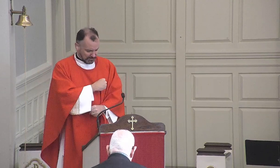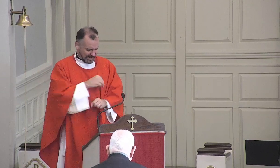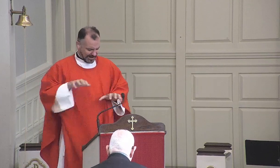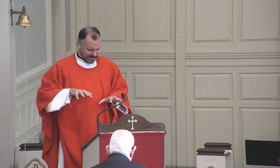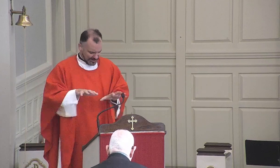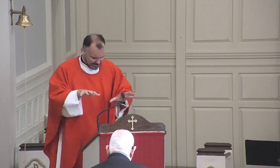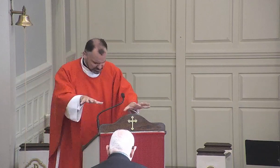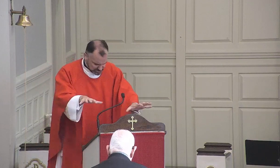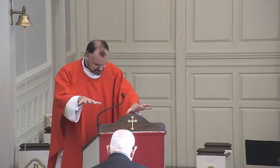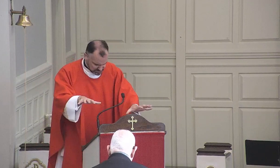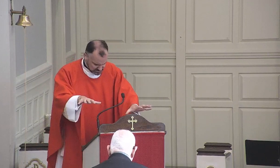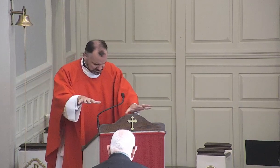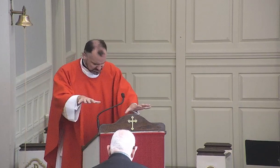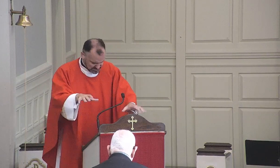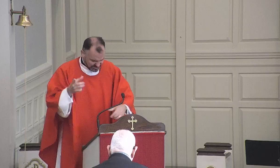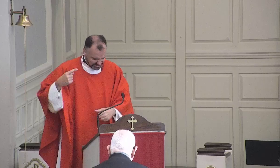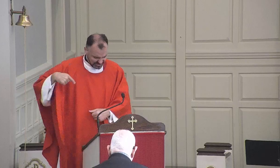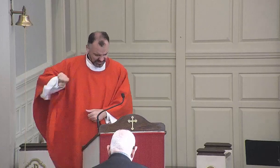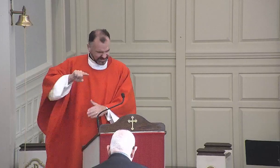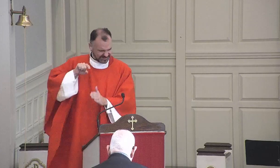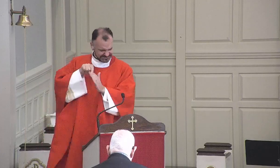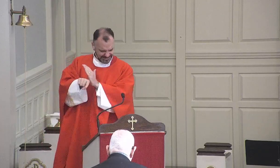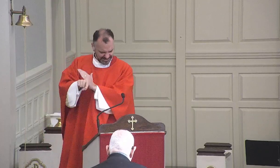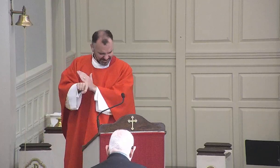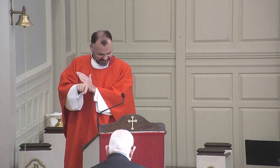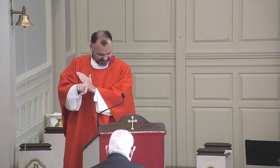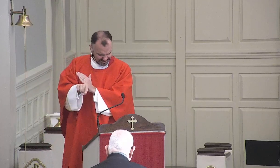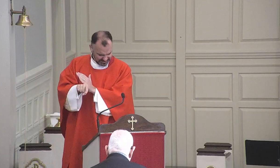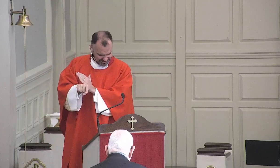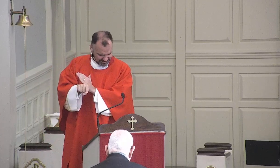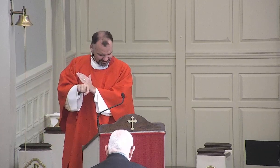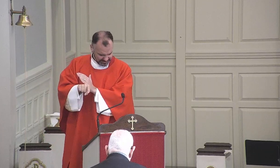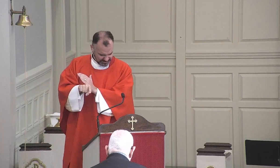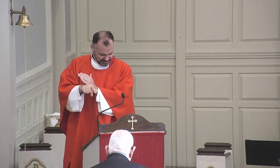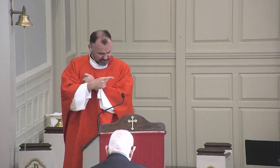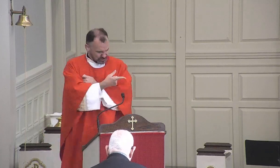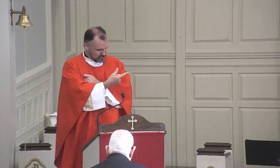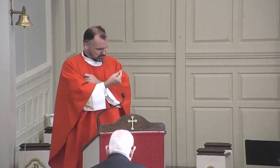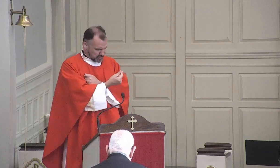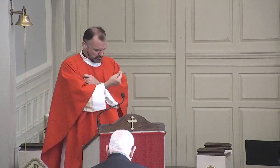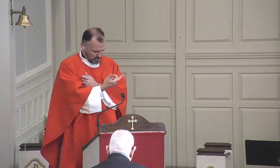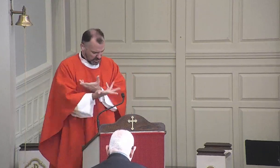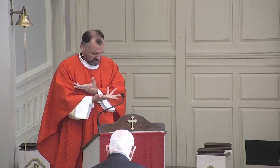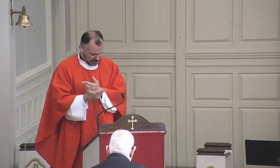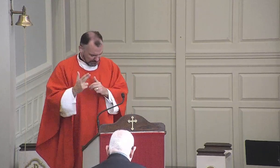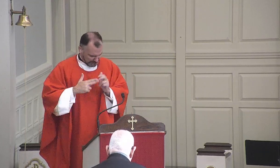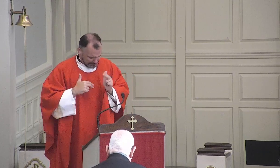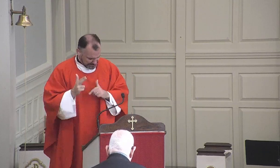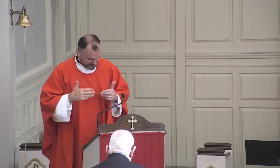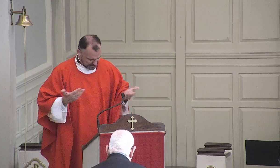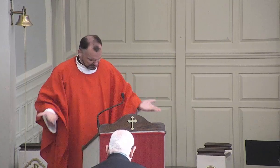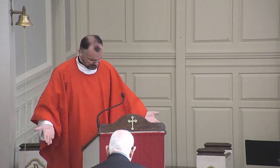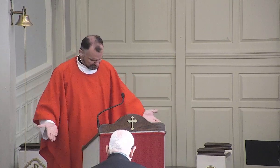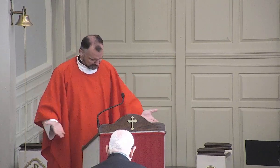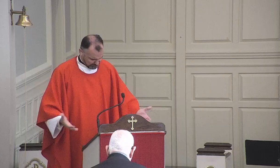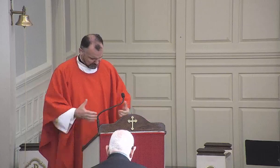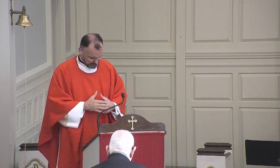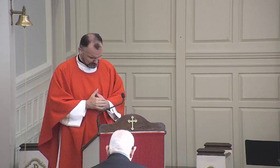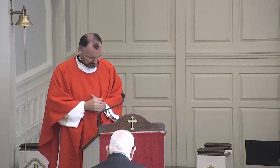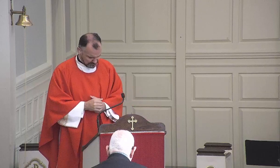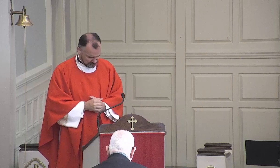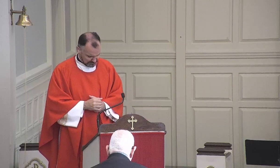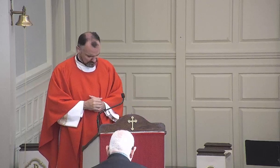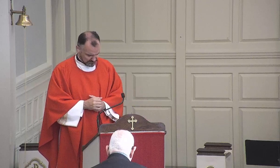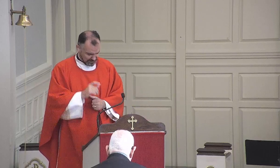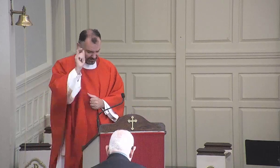your ancestors, for they killed them, and you do the building.